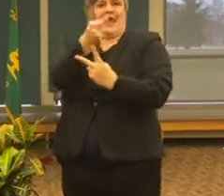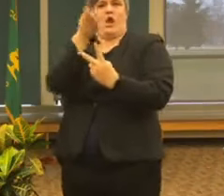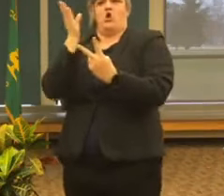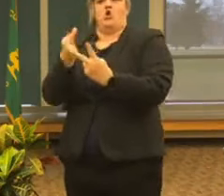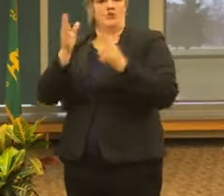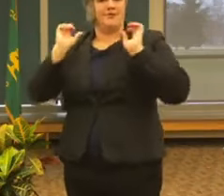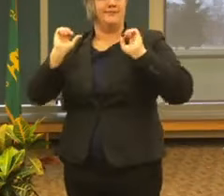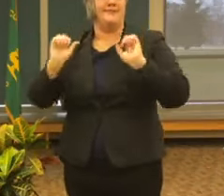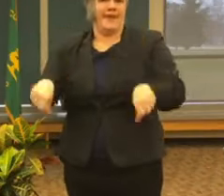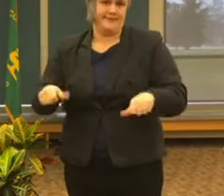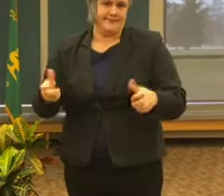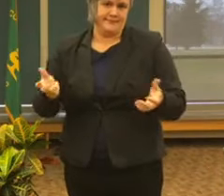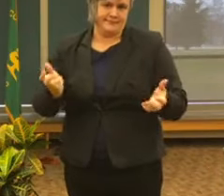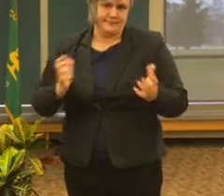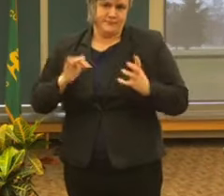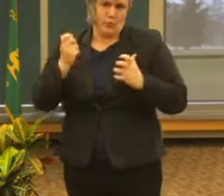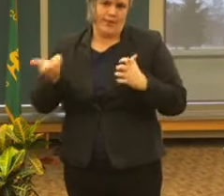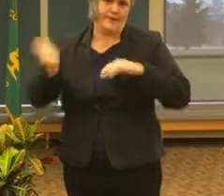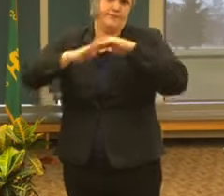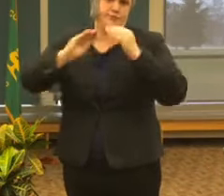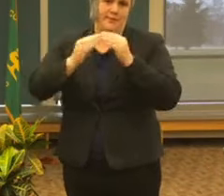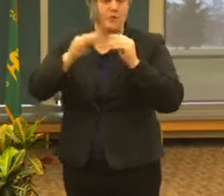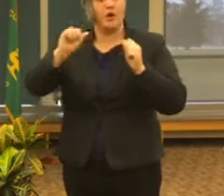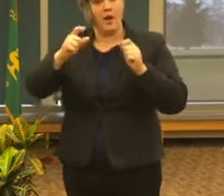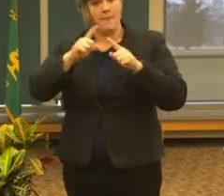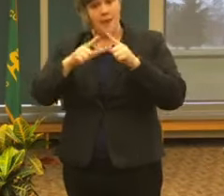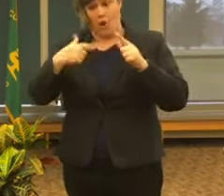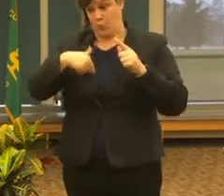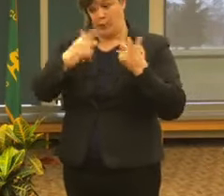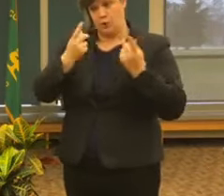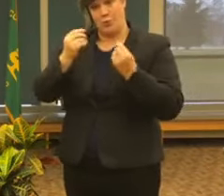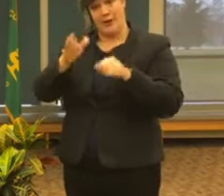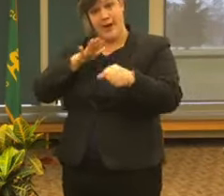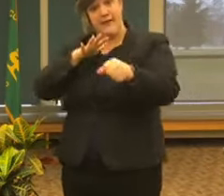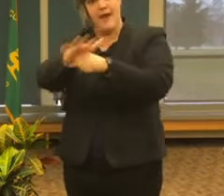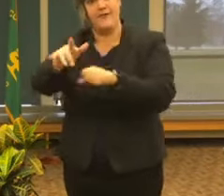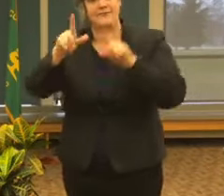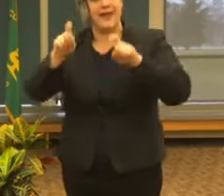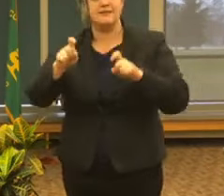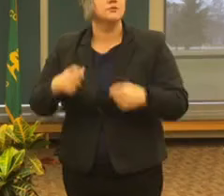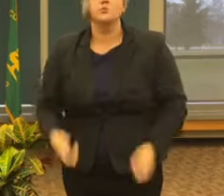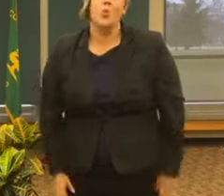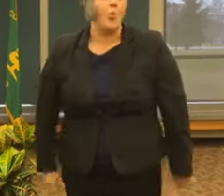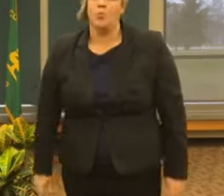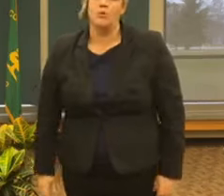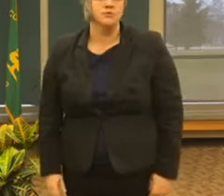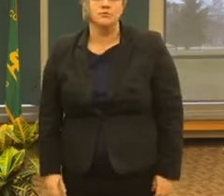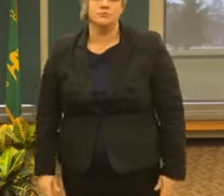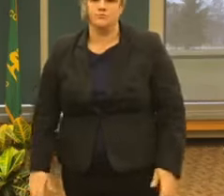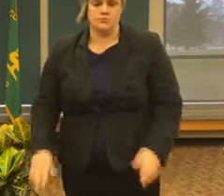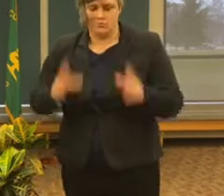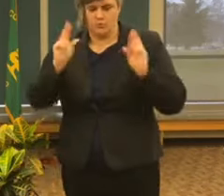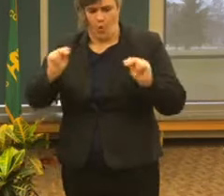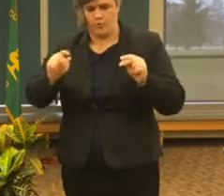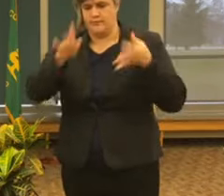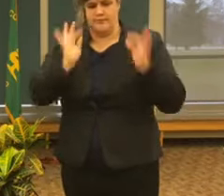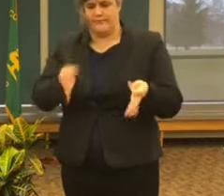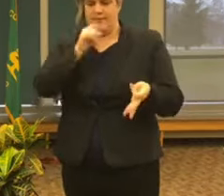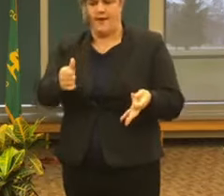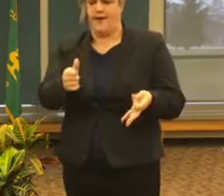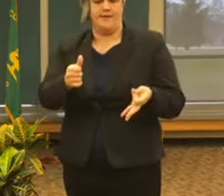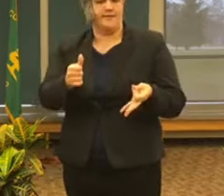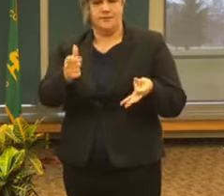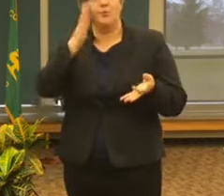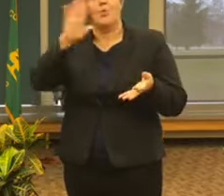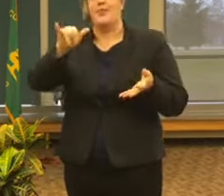in response to your second part of your question, which is, are we doing enough testing? Not even close. I mean, and that's nationally. We know that